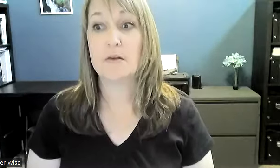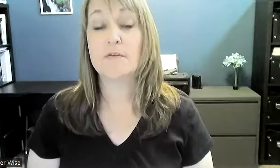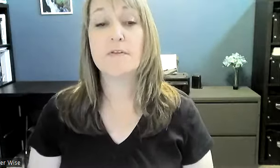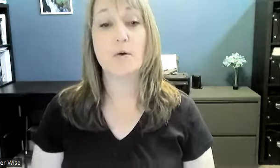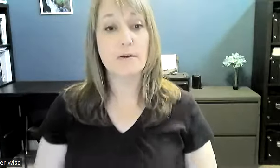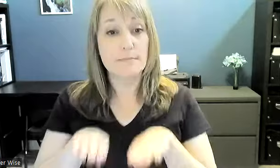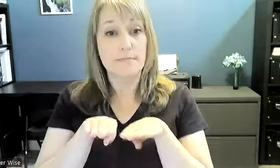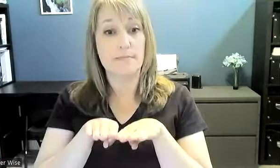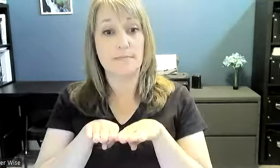floor,